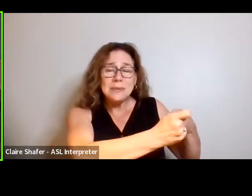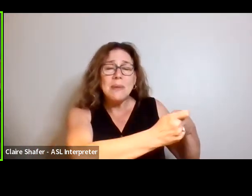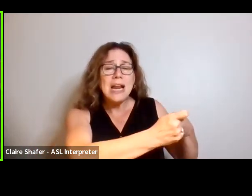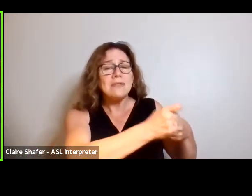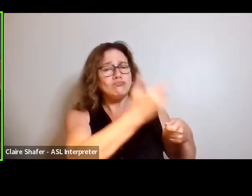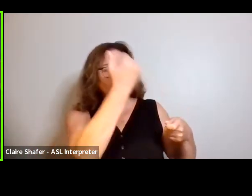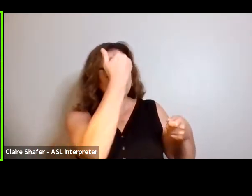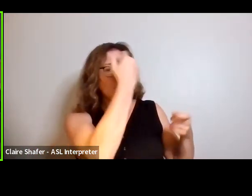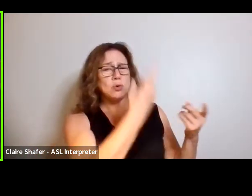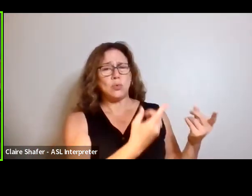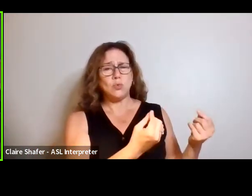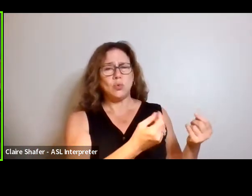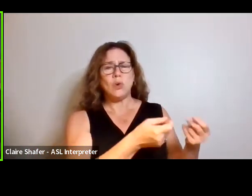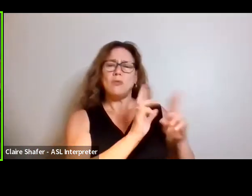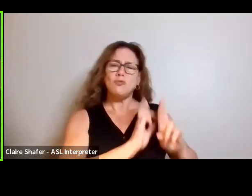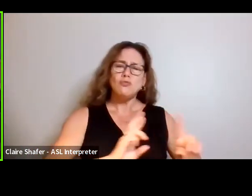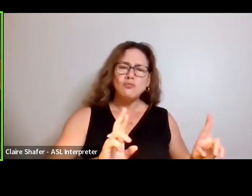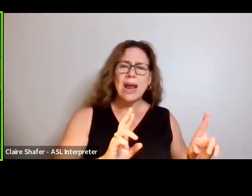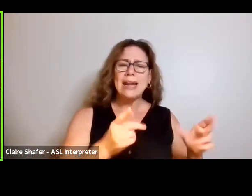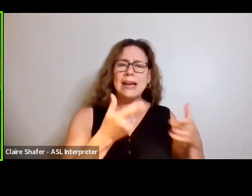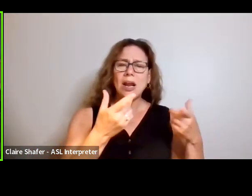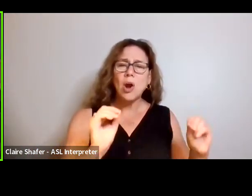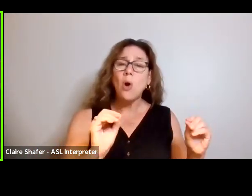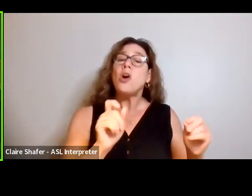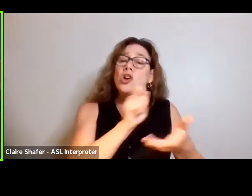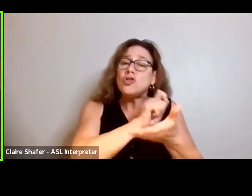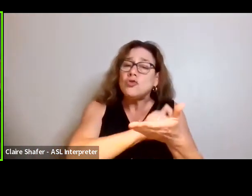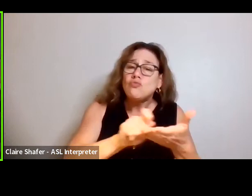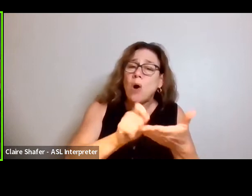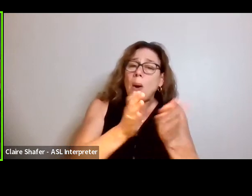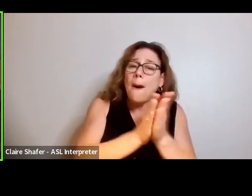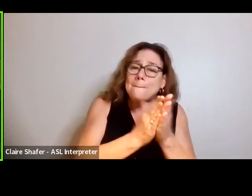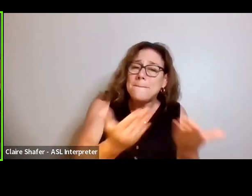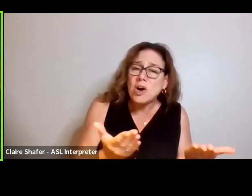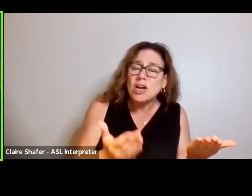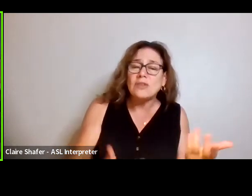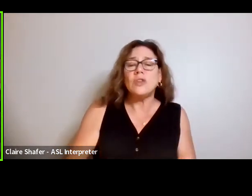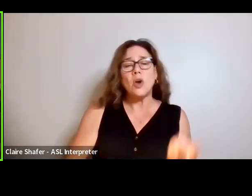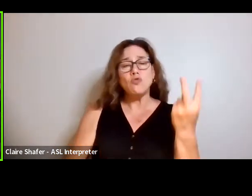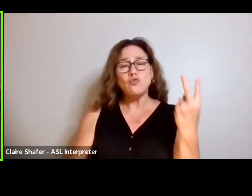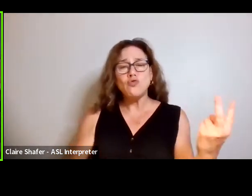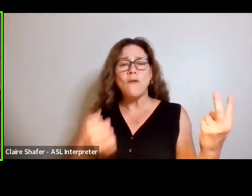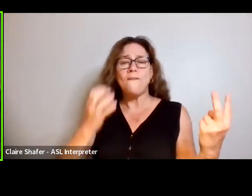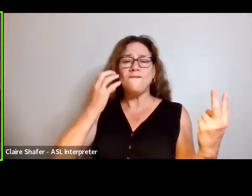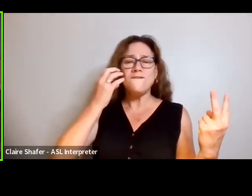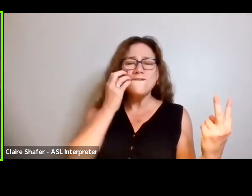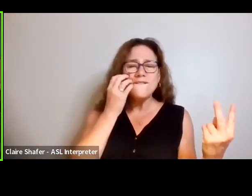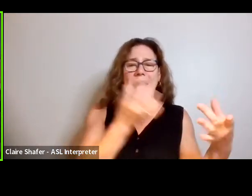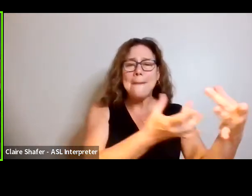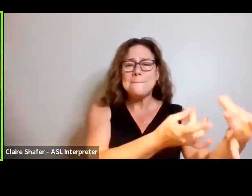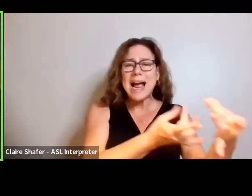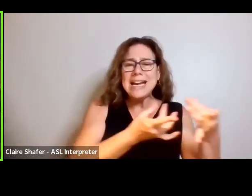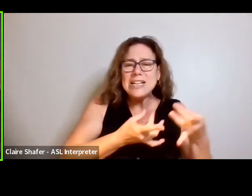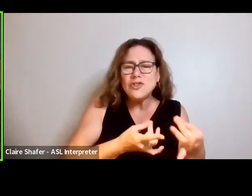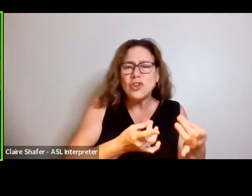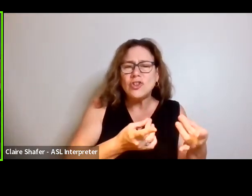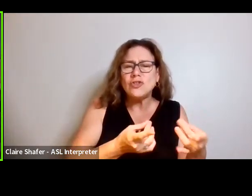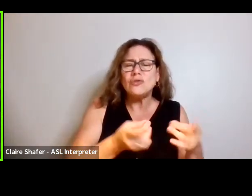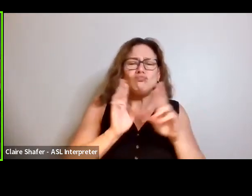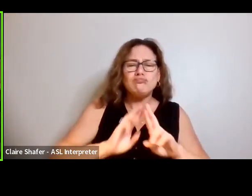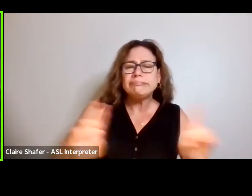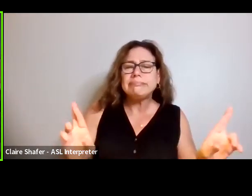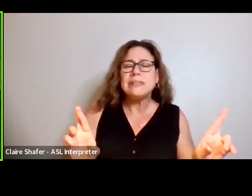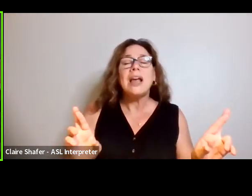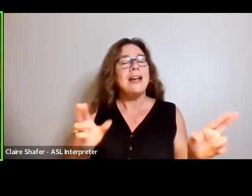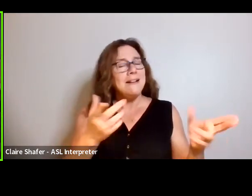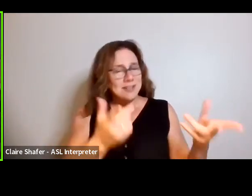basically wrote a book on how to be a good admin assistant. It's 2 fat binders. So if anybody wants to know how